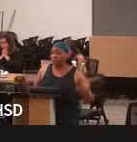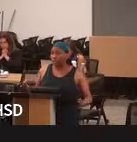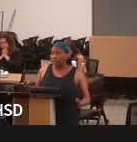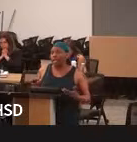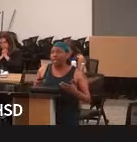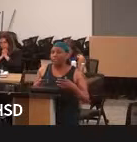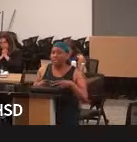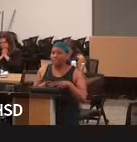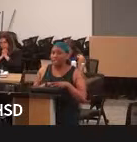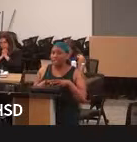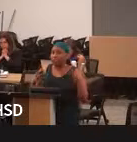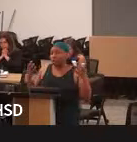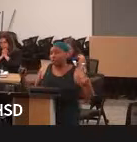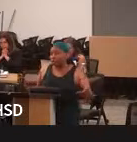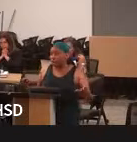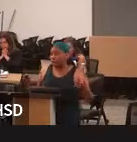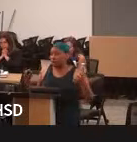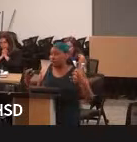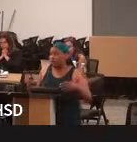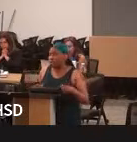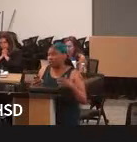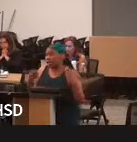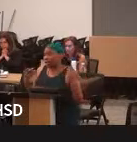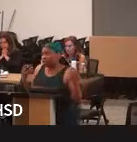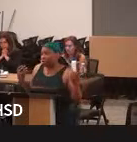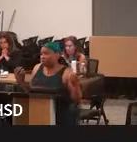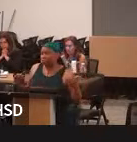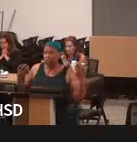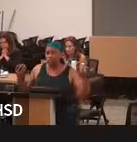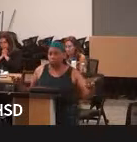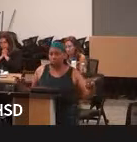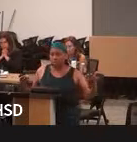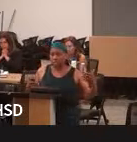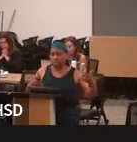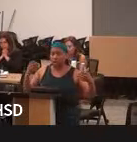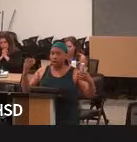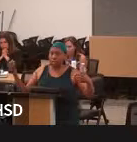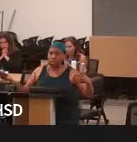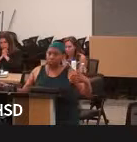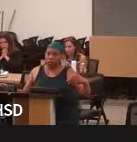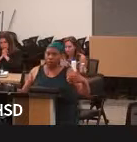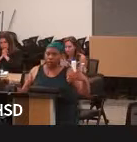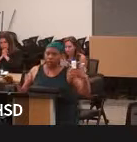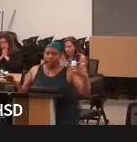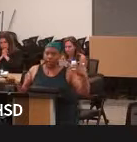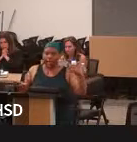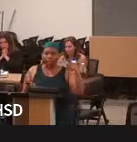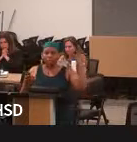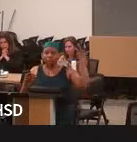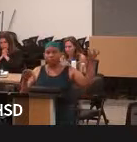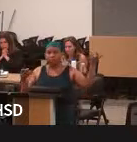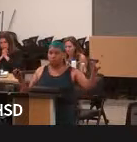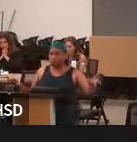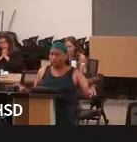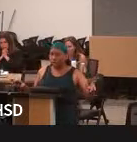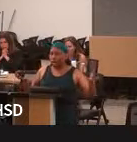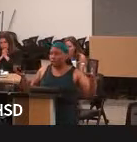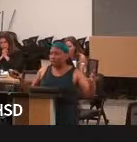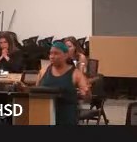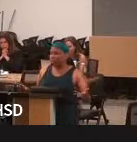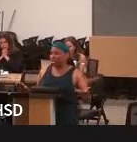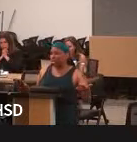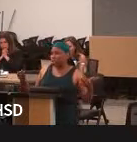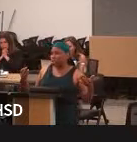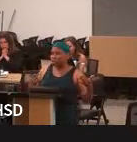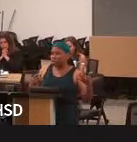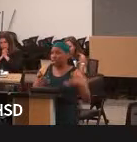UC Berkeley, is basically a framework which is saying that you don't have to choose between targeted support and kind of universal support, and